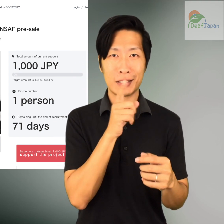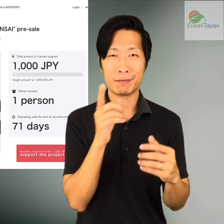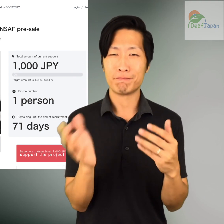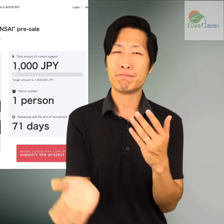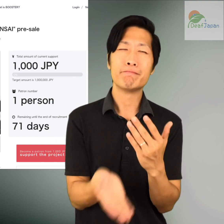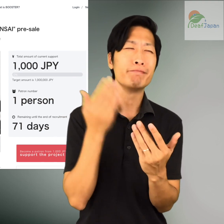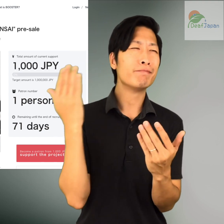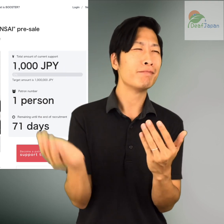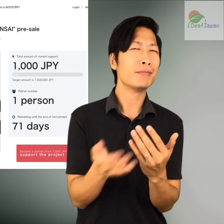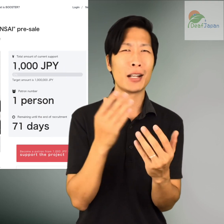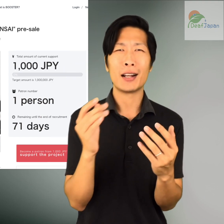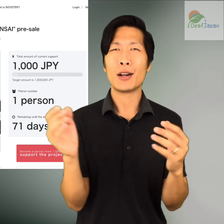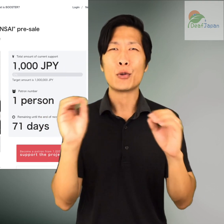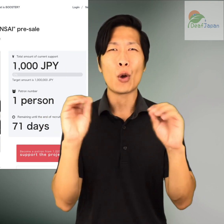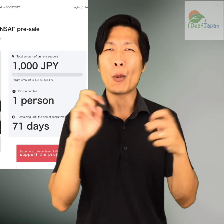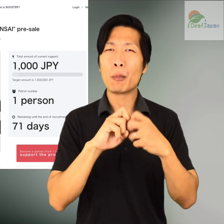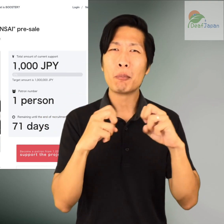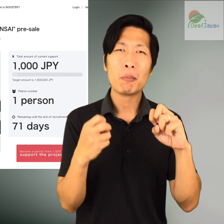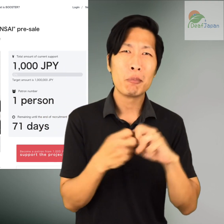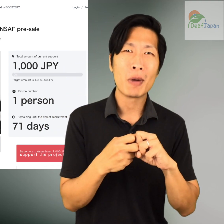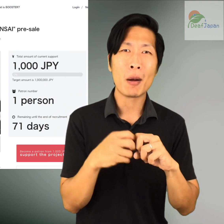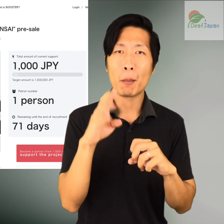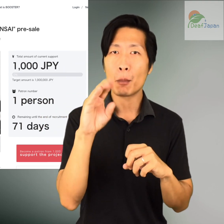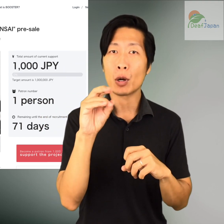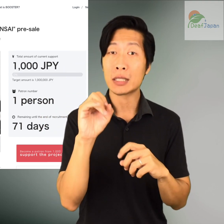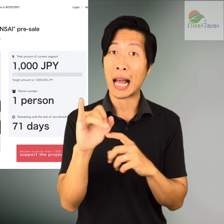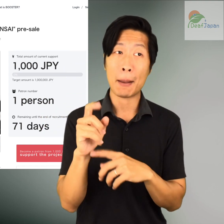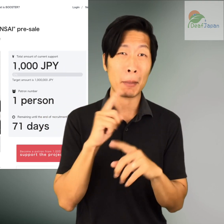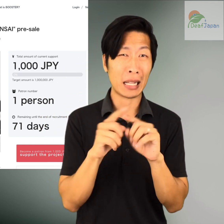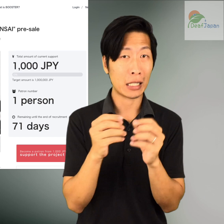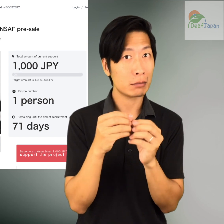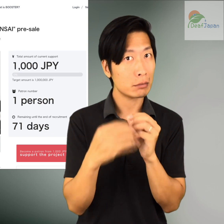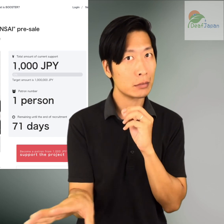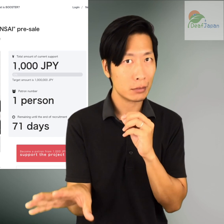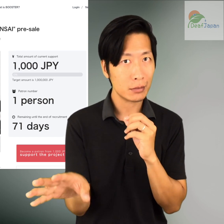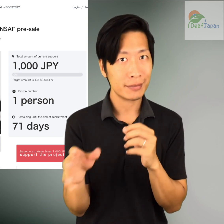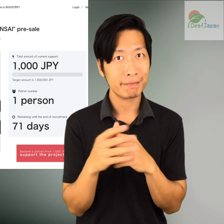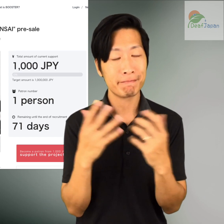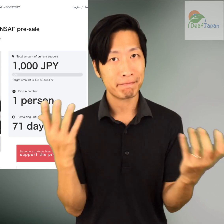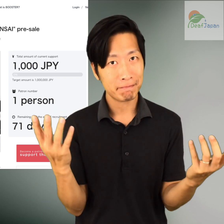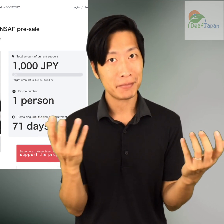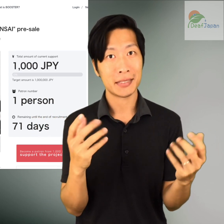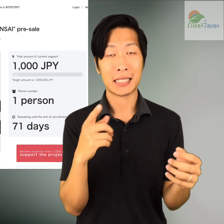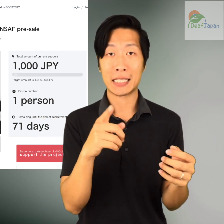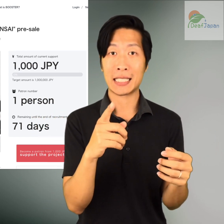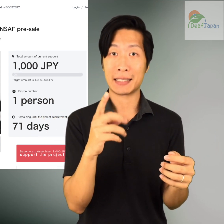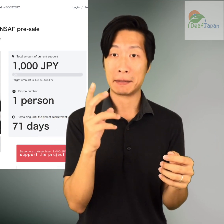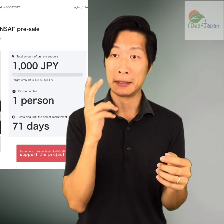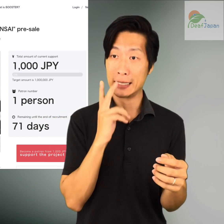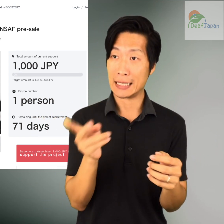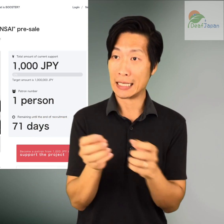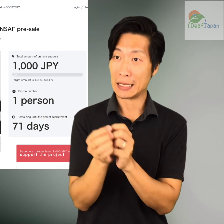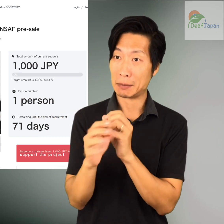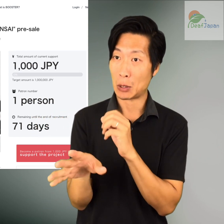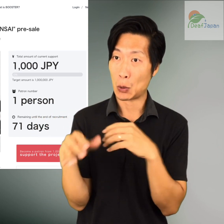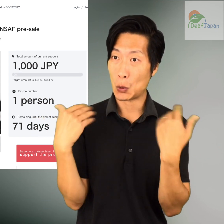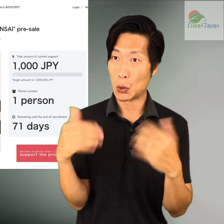at, then getting one of these fuss-free bonsai is an excellent option. They do quite cost a